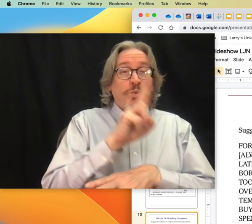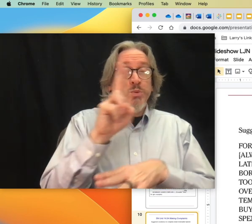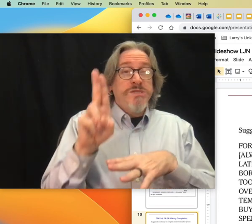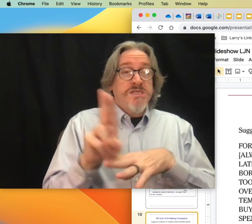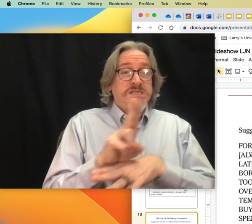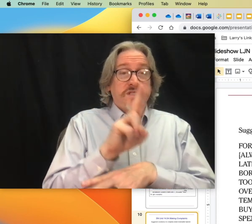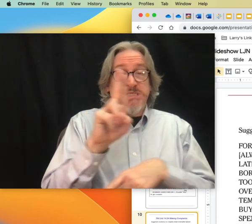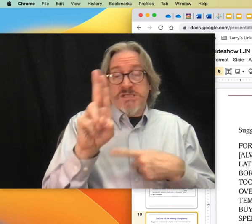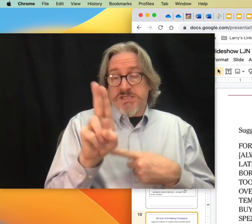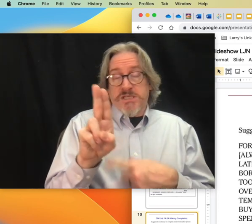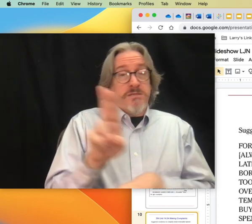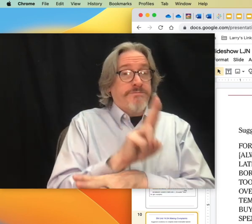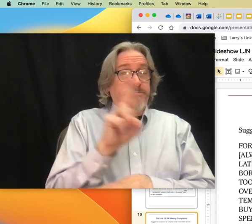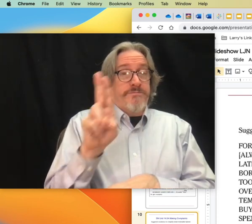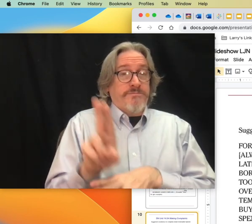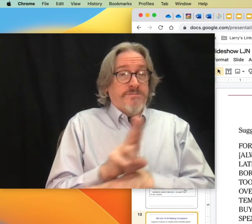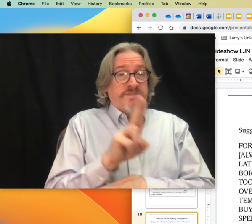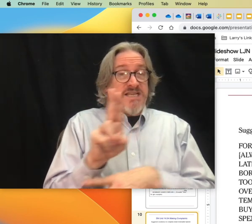Use